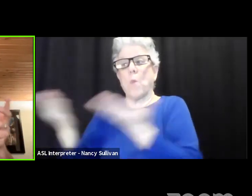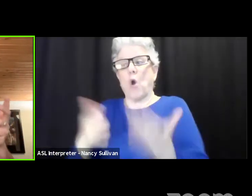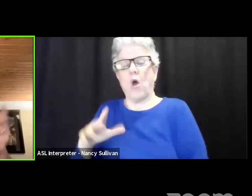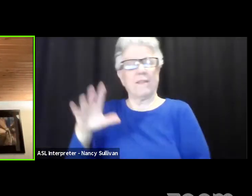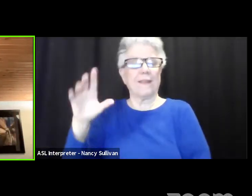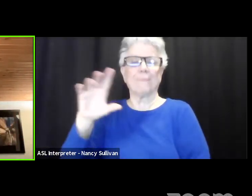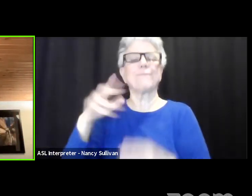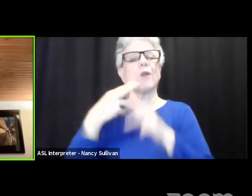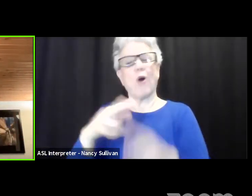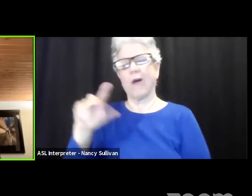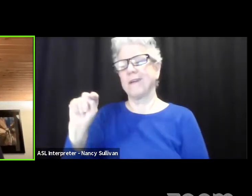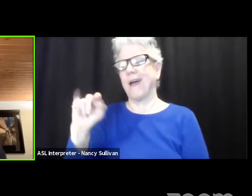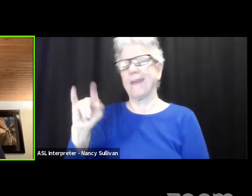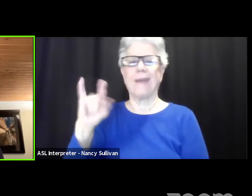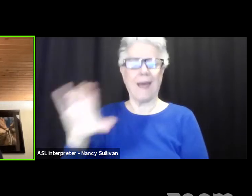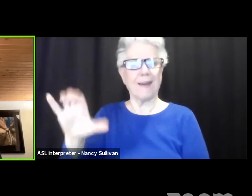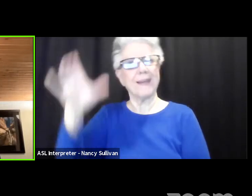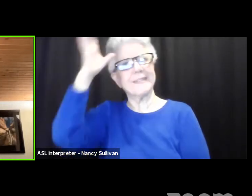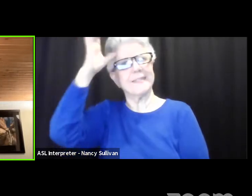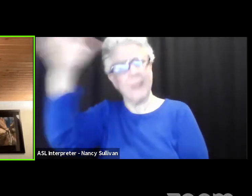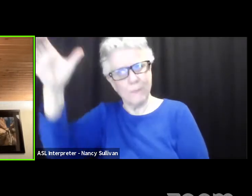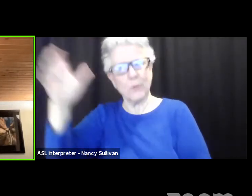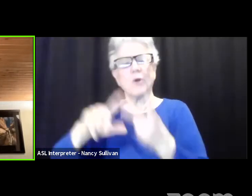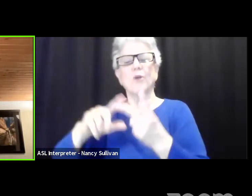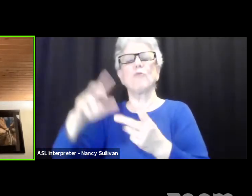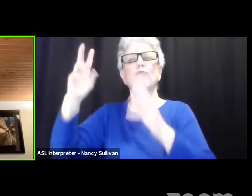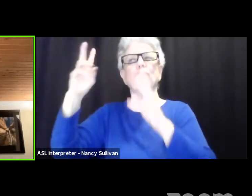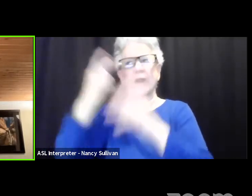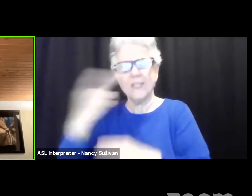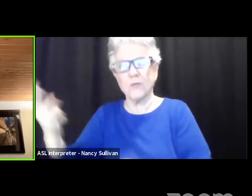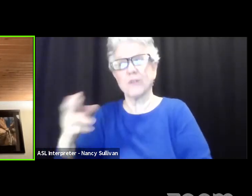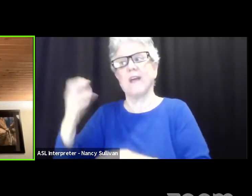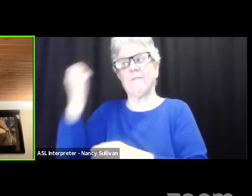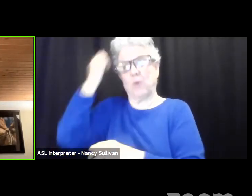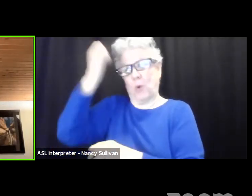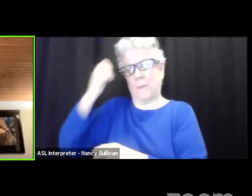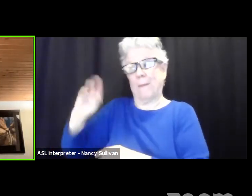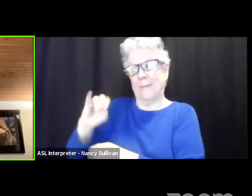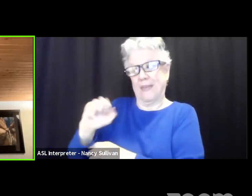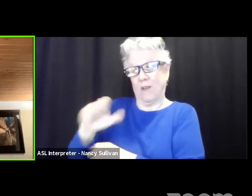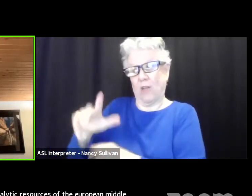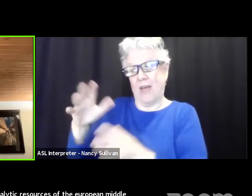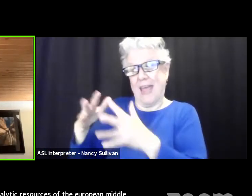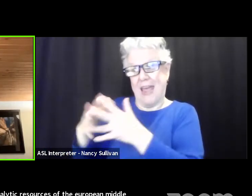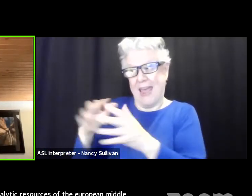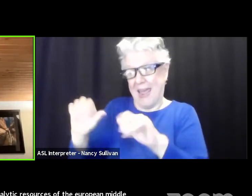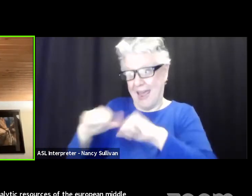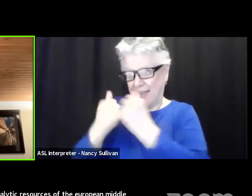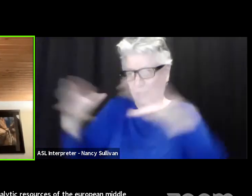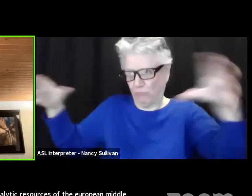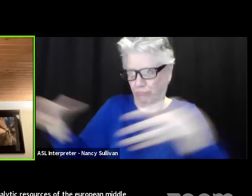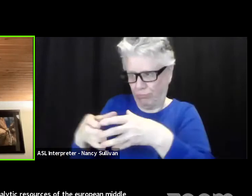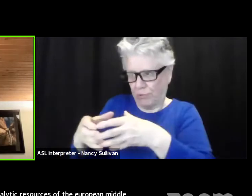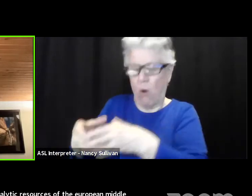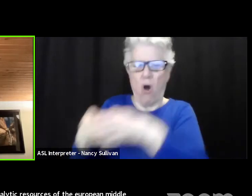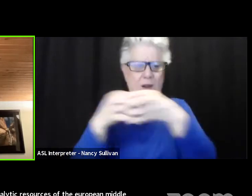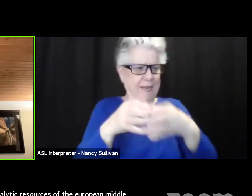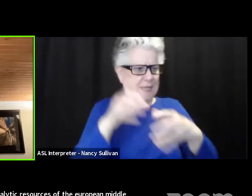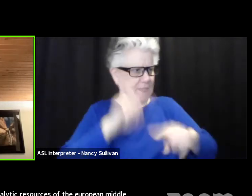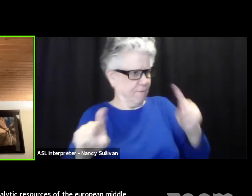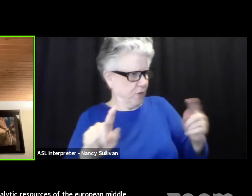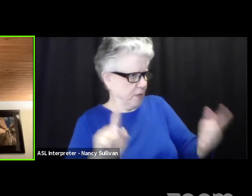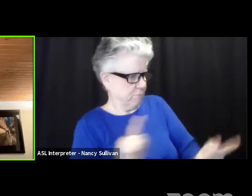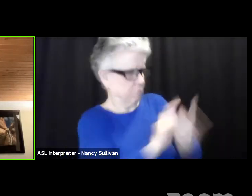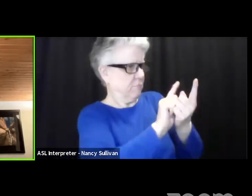titanic conceptual and analytic resources of the European Middle Ages to bear on an unprecedented set of encounters,